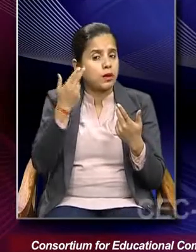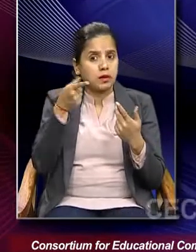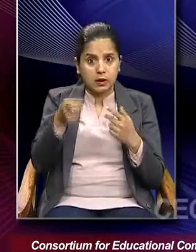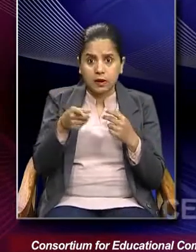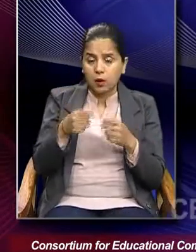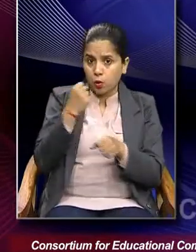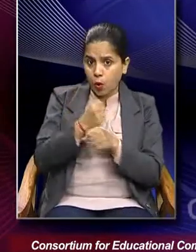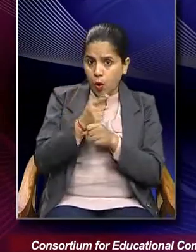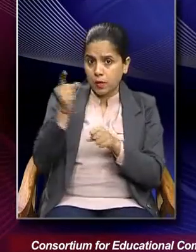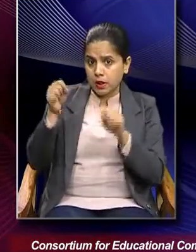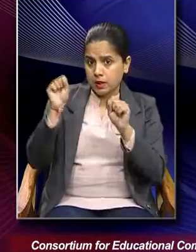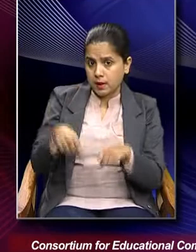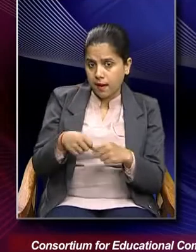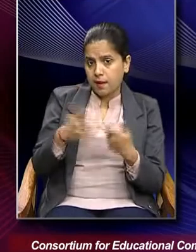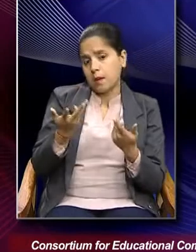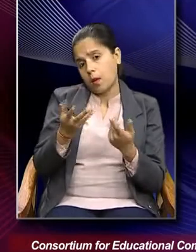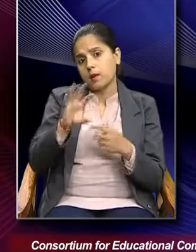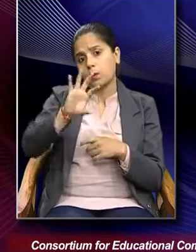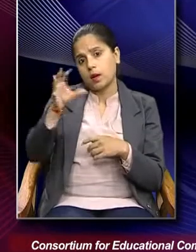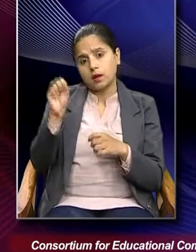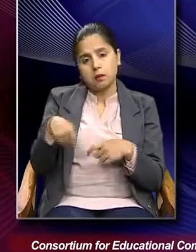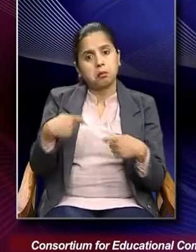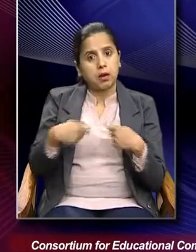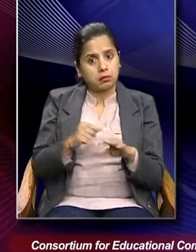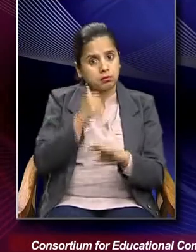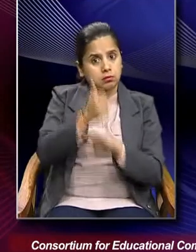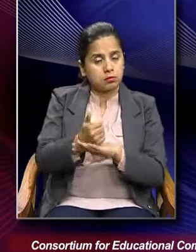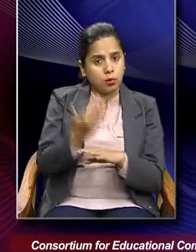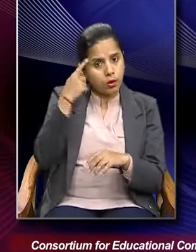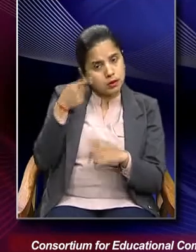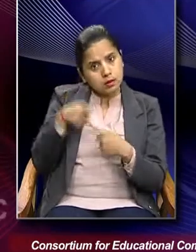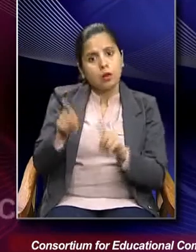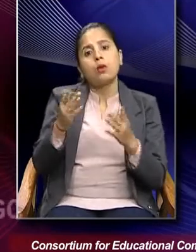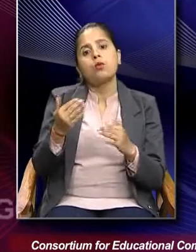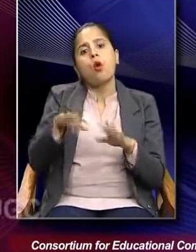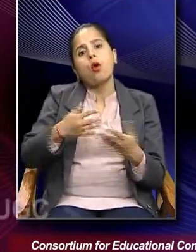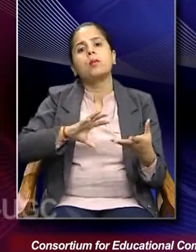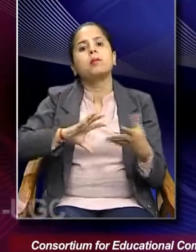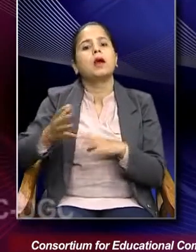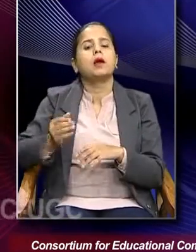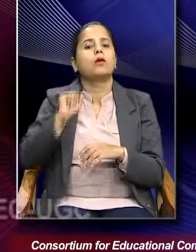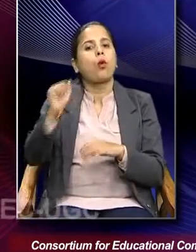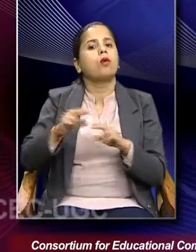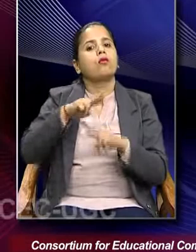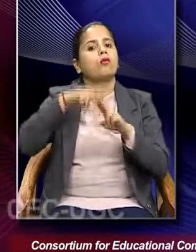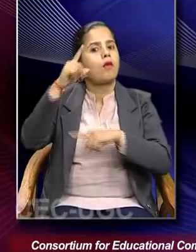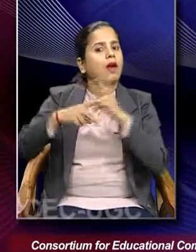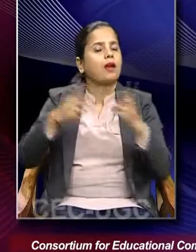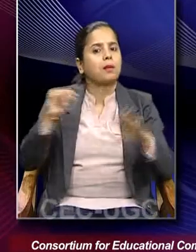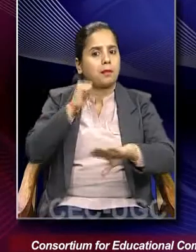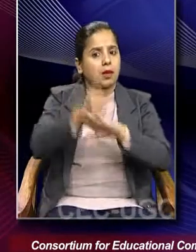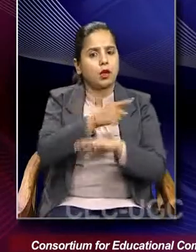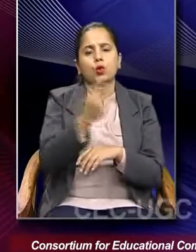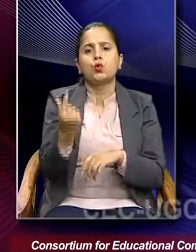can start a kind of business venture of their own or a manufacturing unit of their own where they can